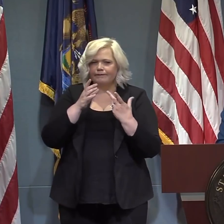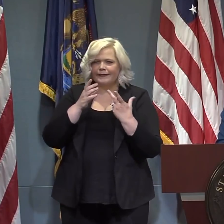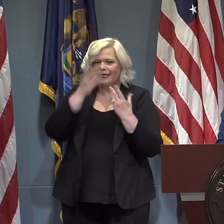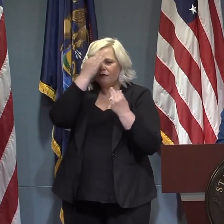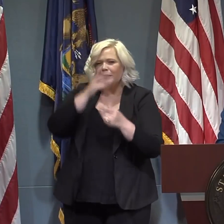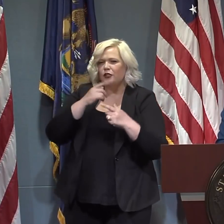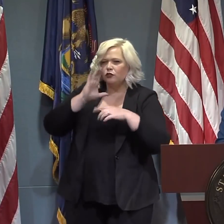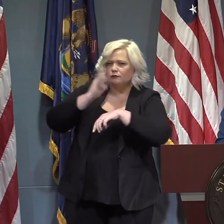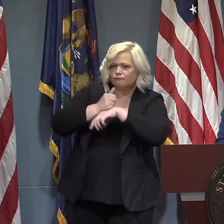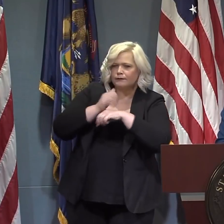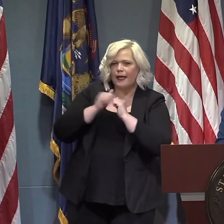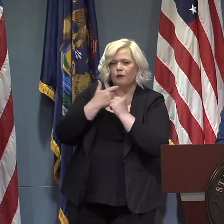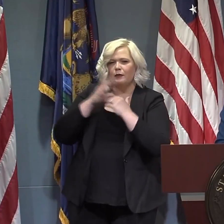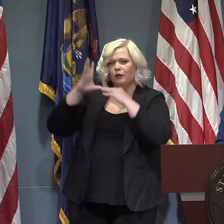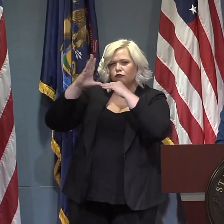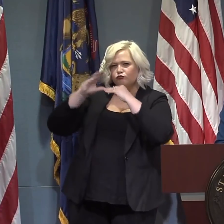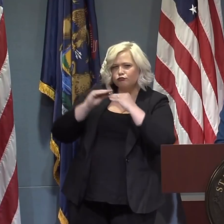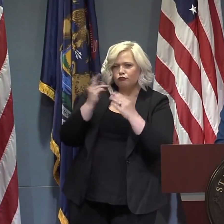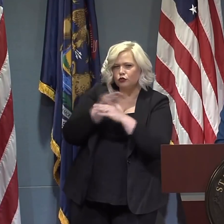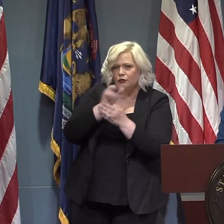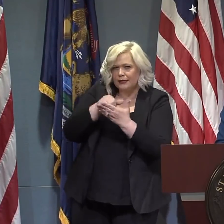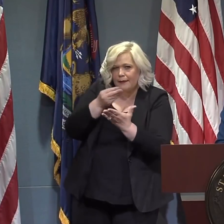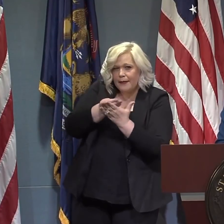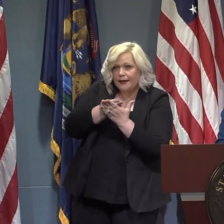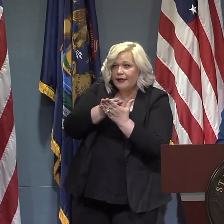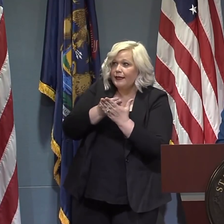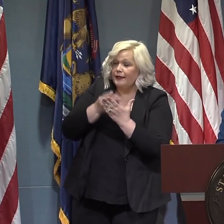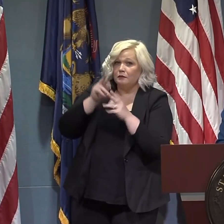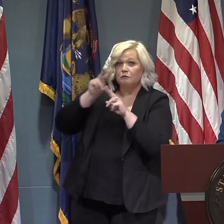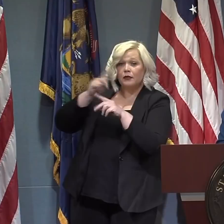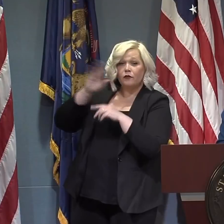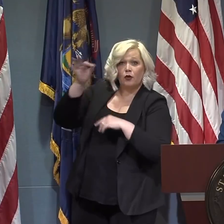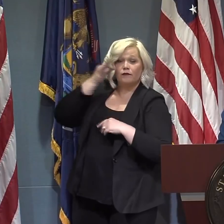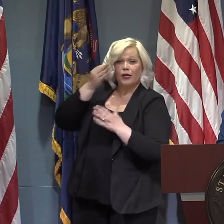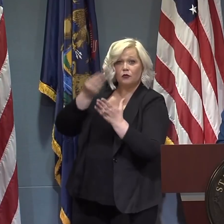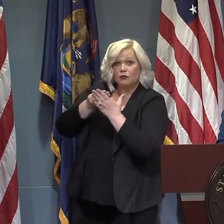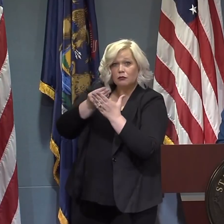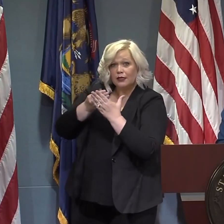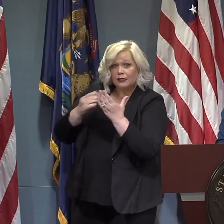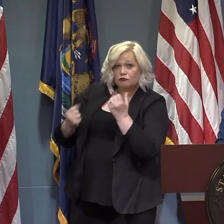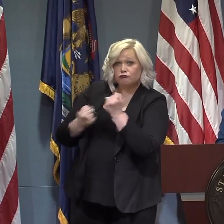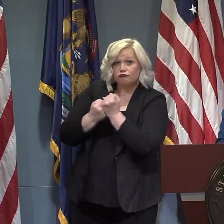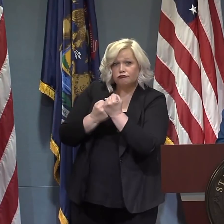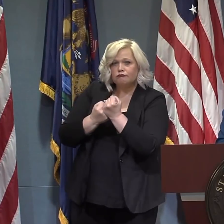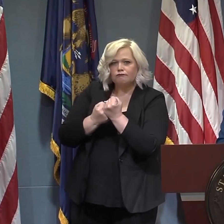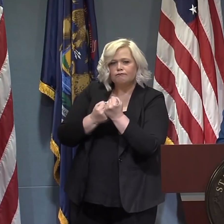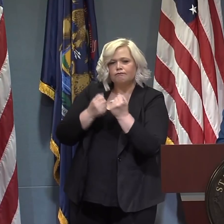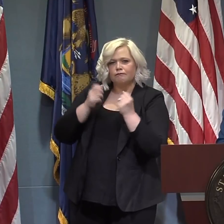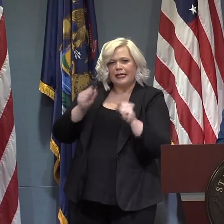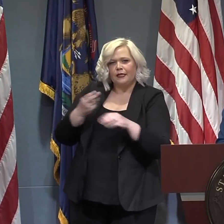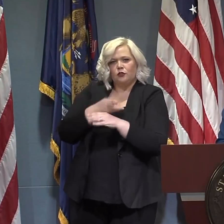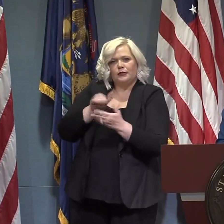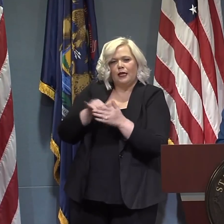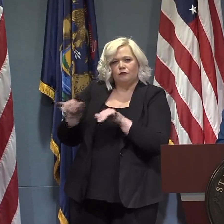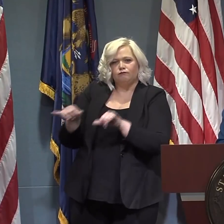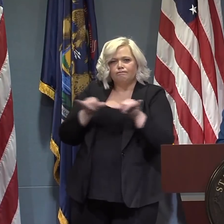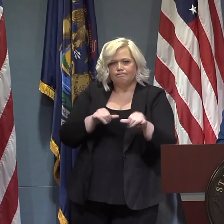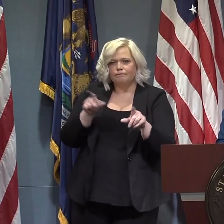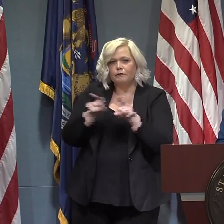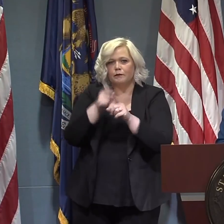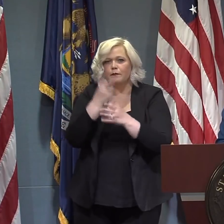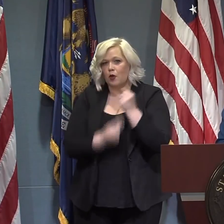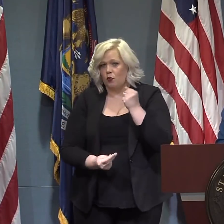and for how long, and what additional federal assistance may be provided. As we begin to reopen our